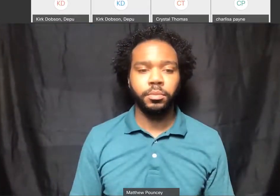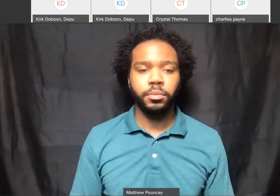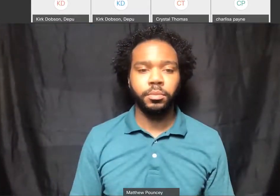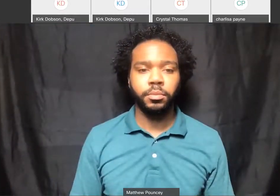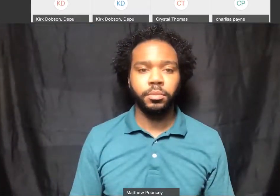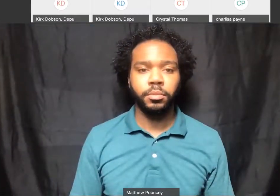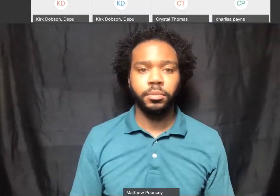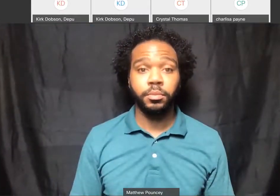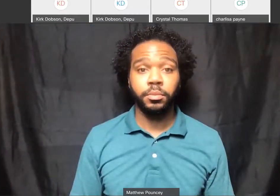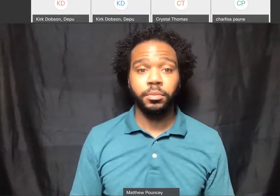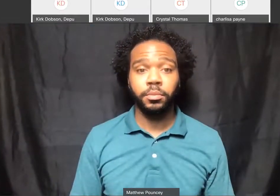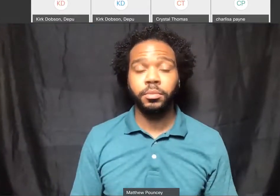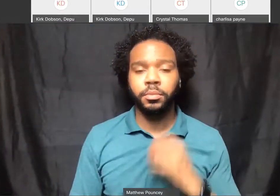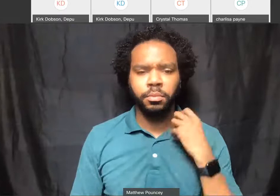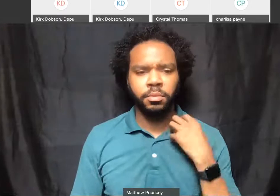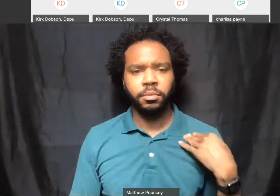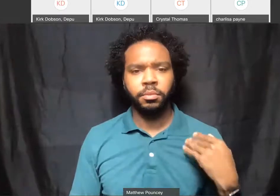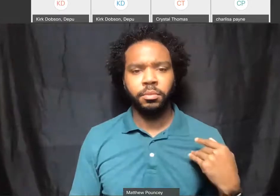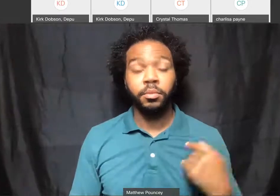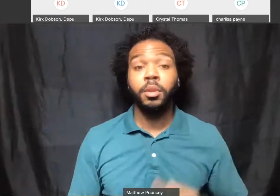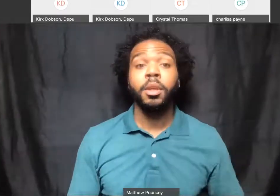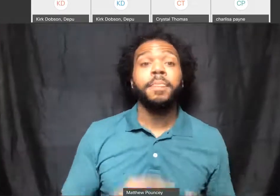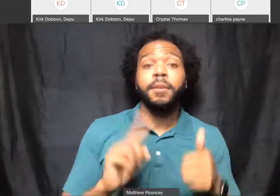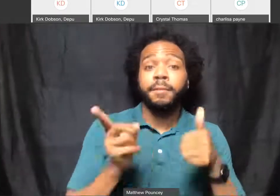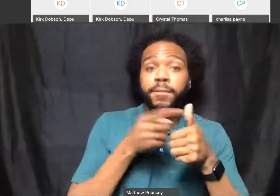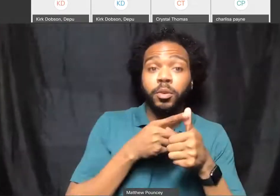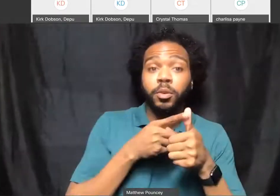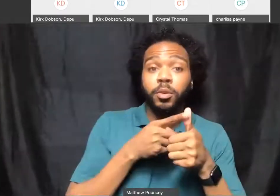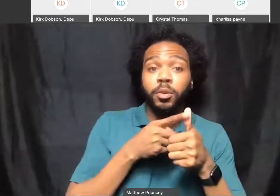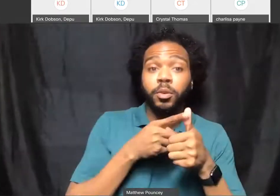First of all, you know, just that it is very important to remember that,